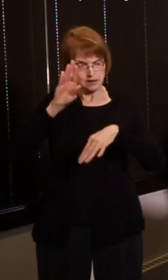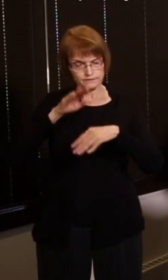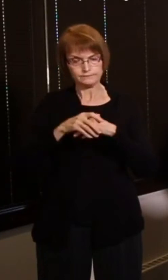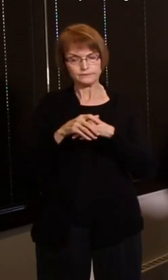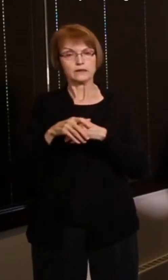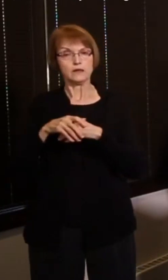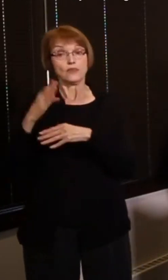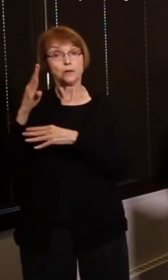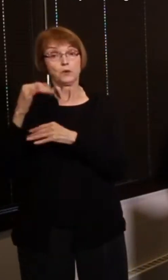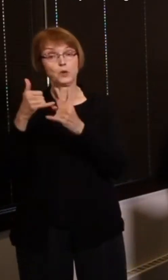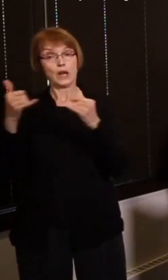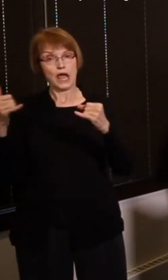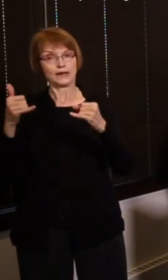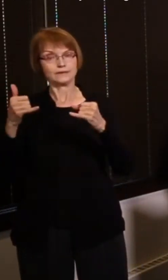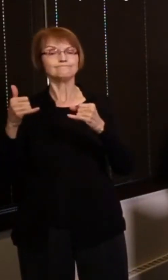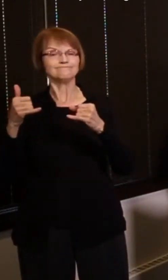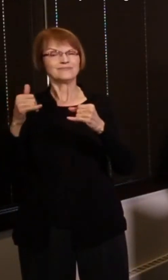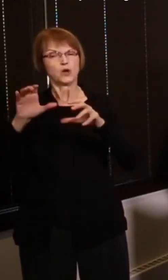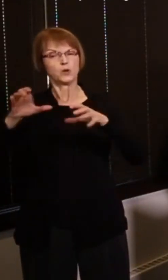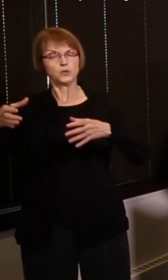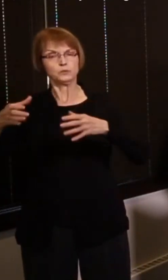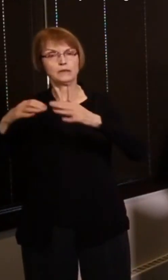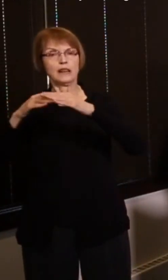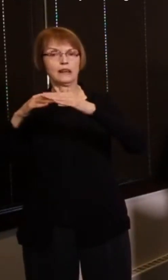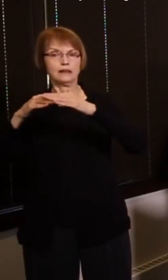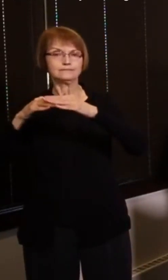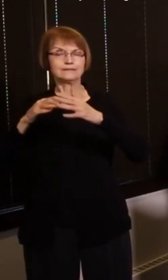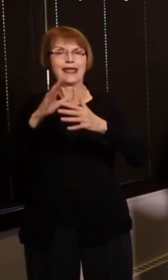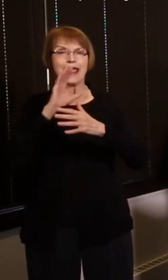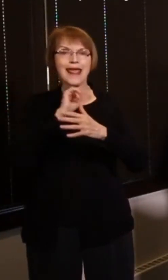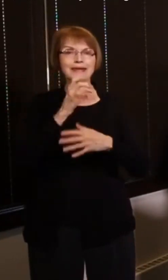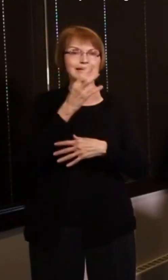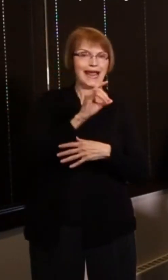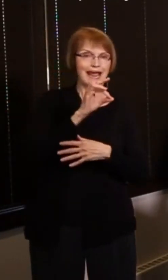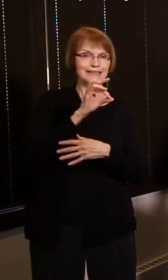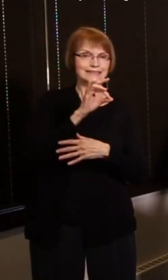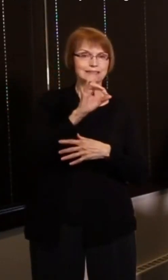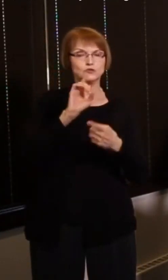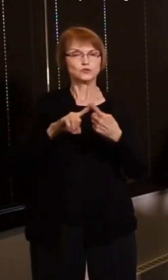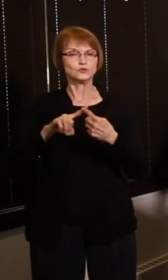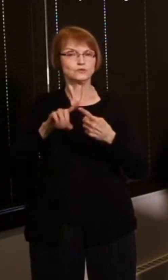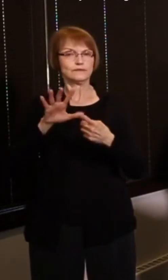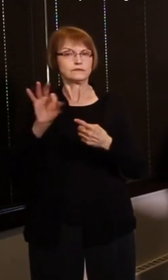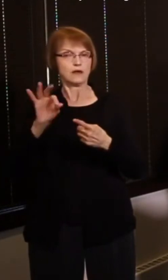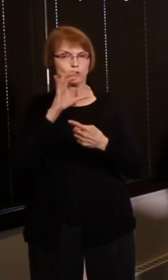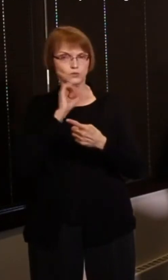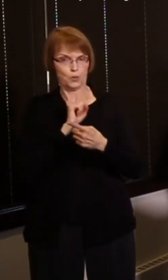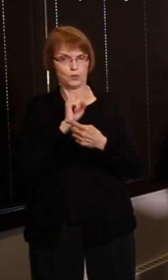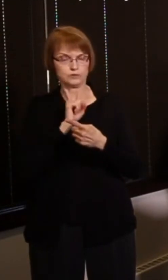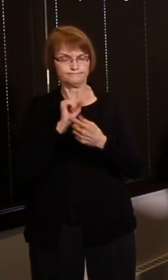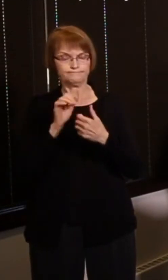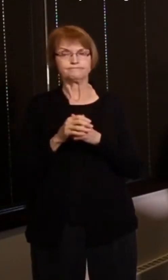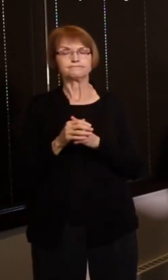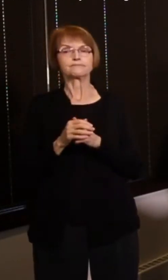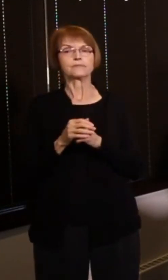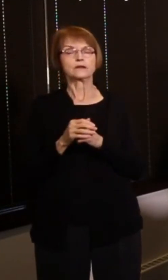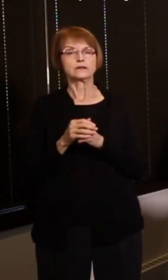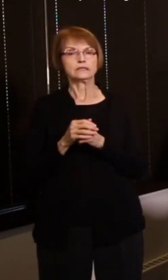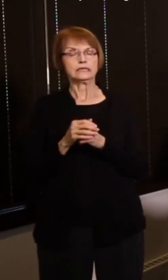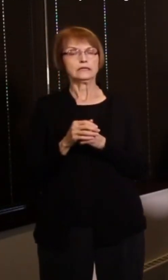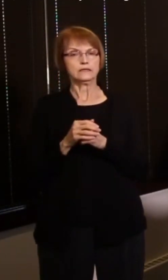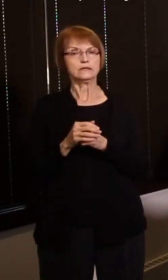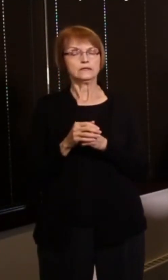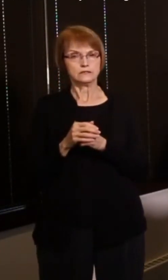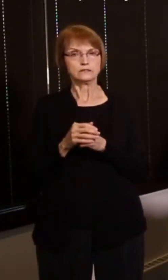population that's less than 60, or 18 to 59, I believe. And so you look